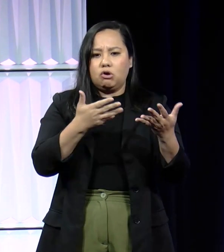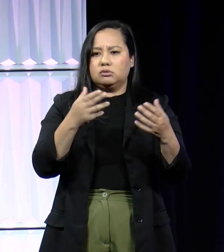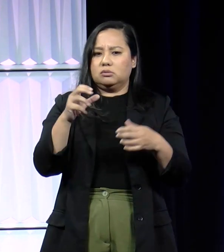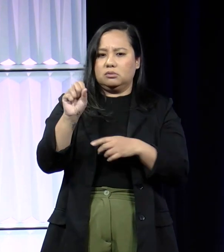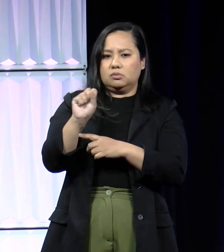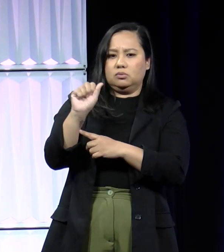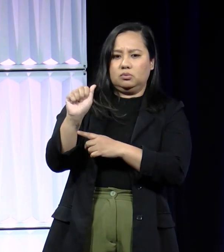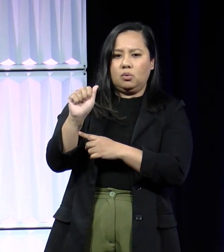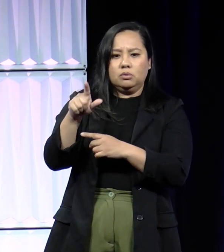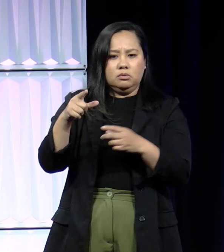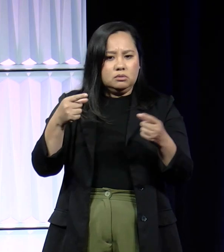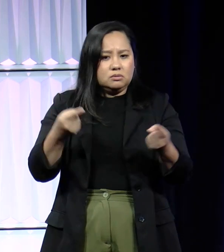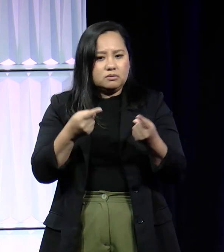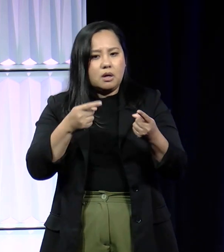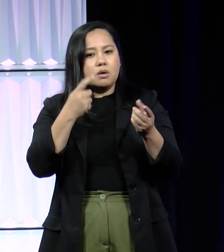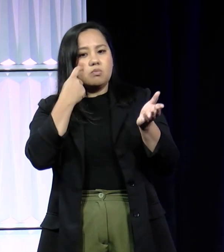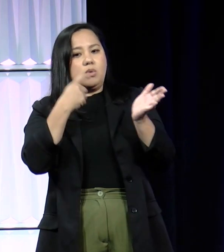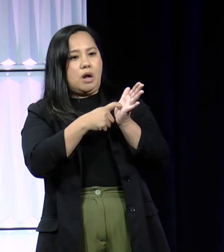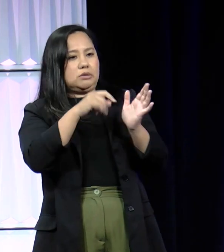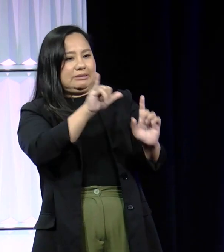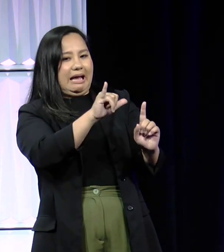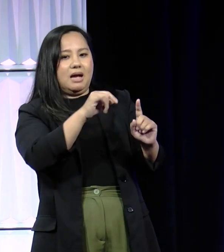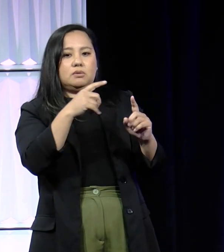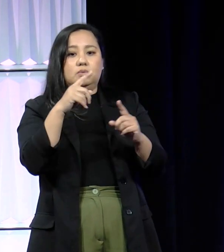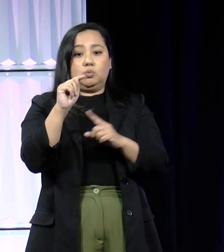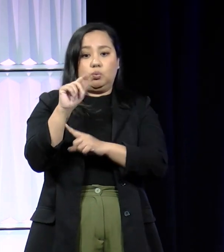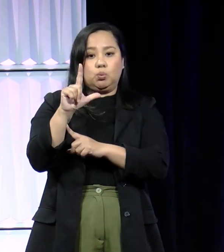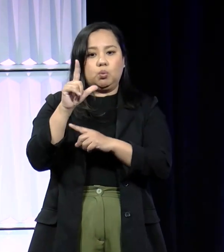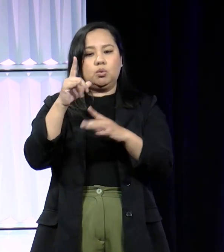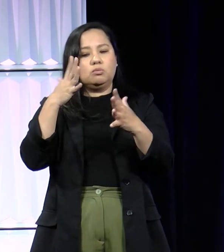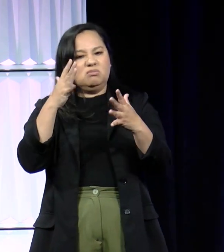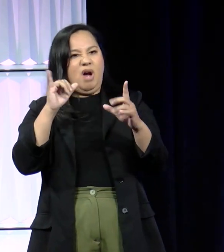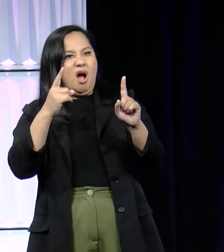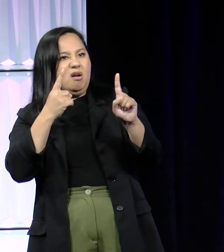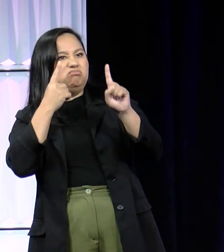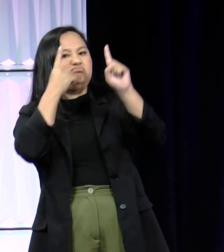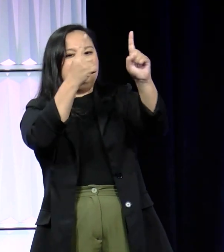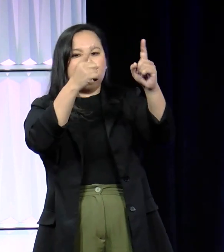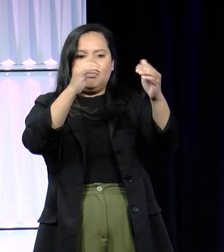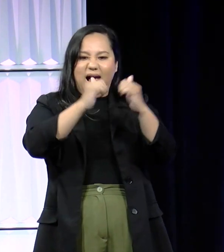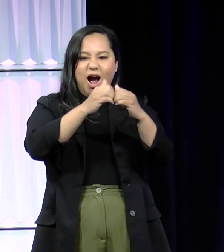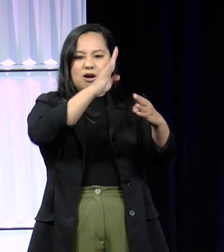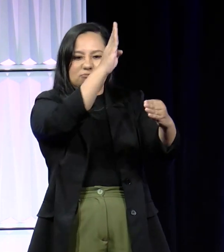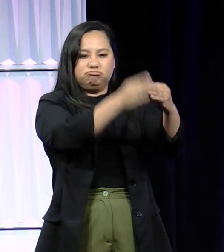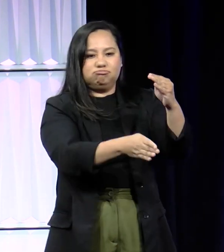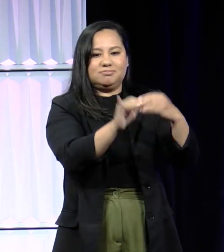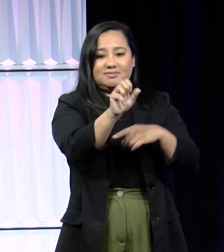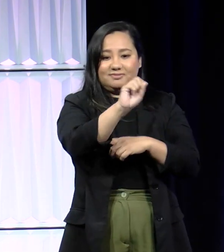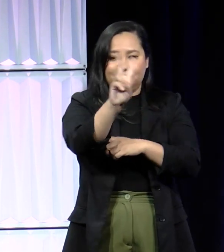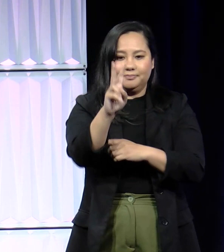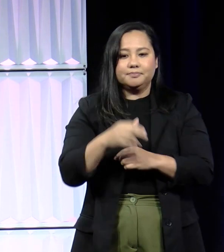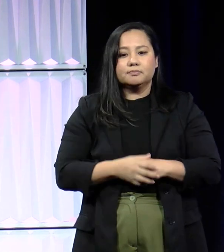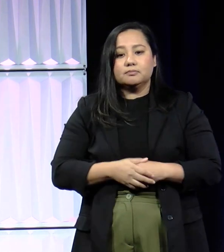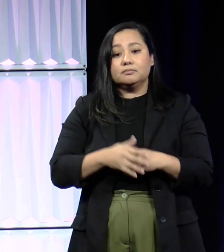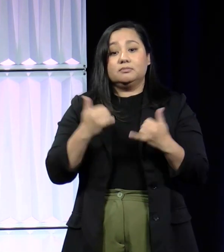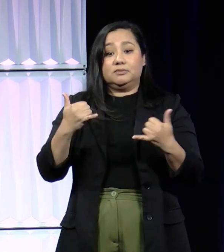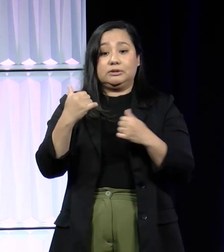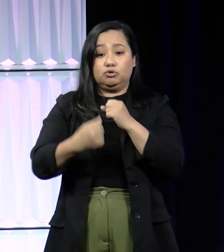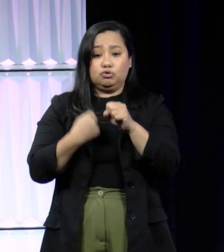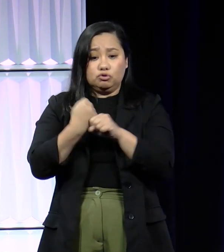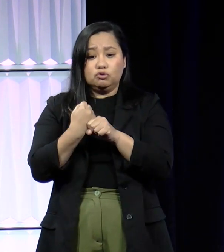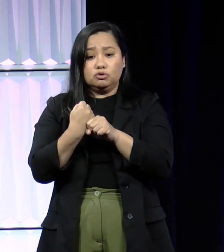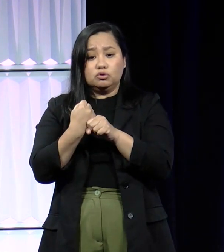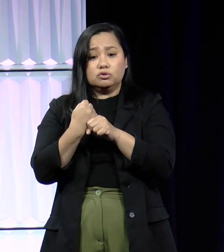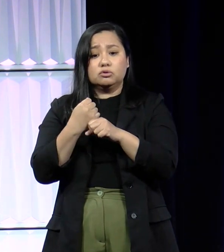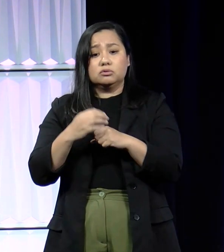to advance our mission to prevent and end sexual violence. This year, we've seen increased